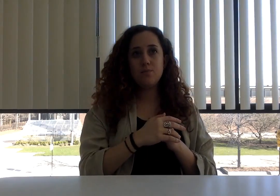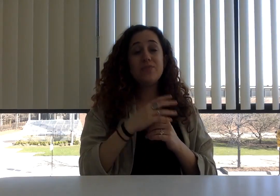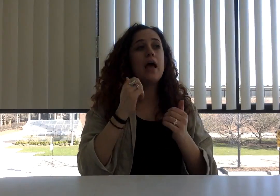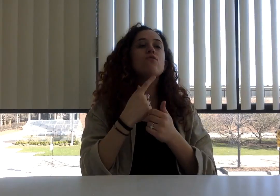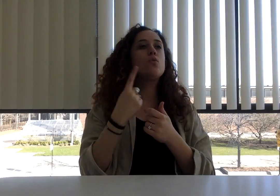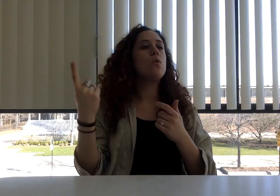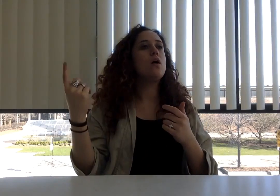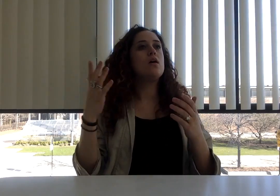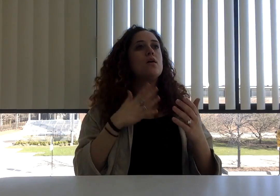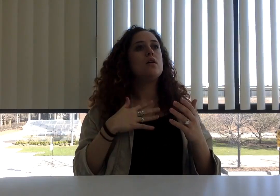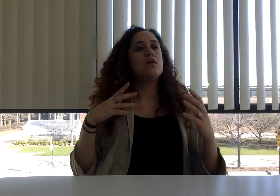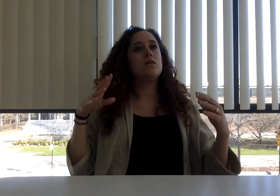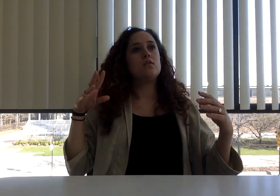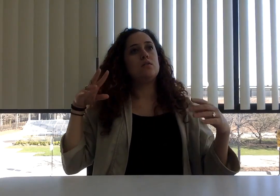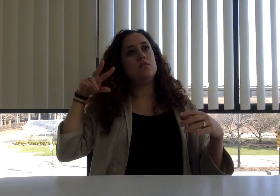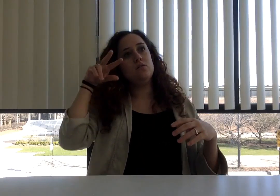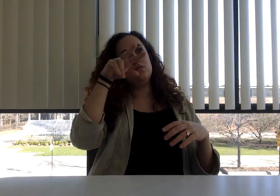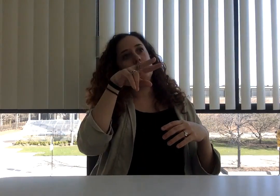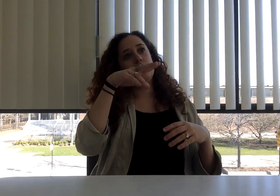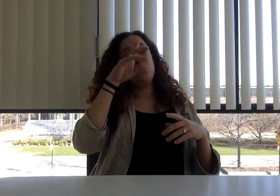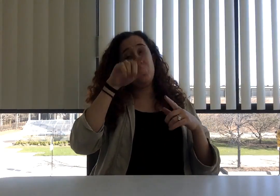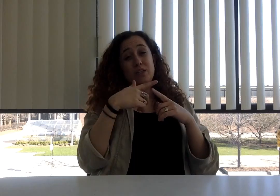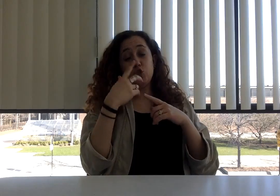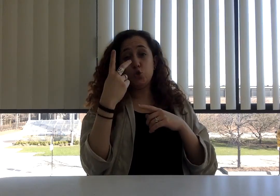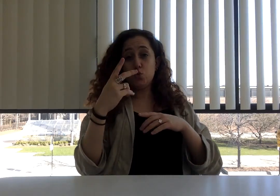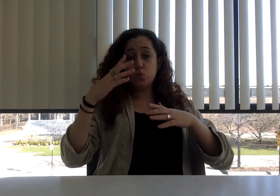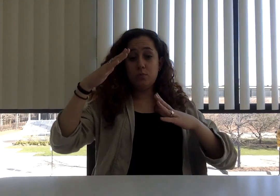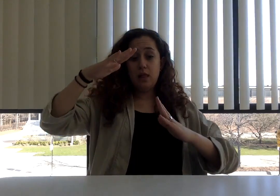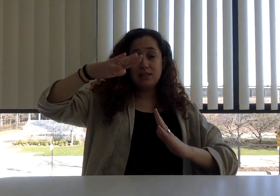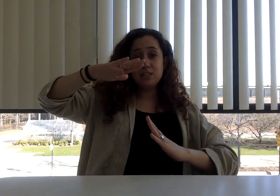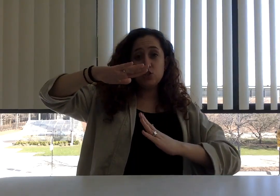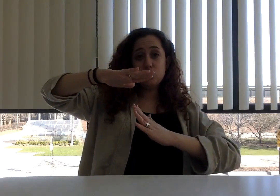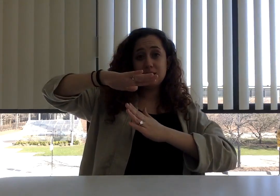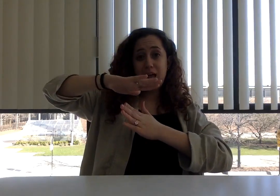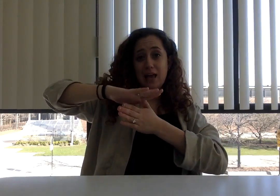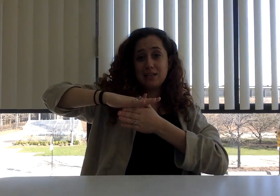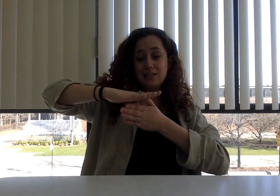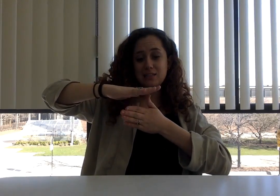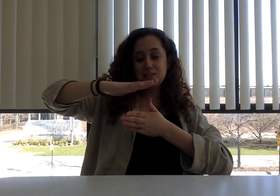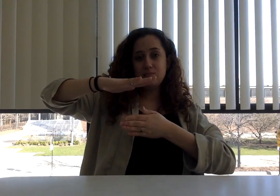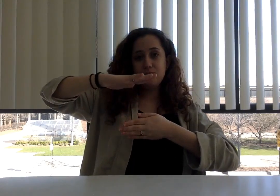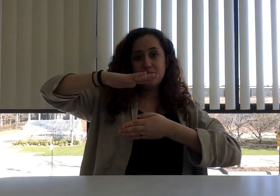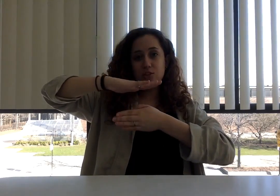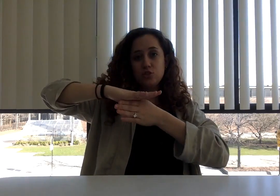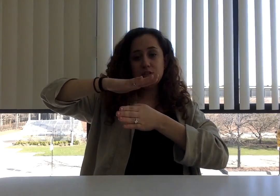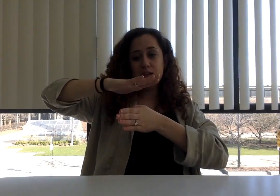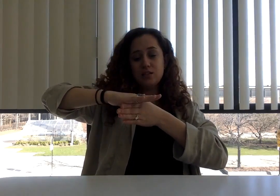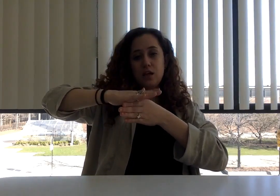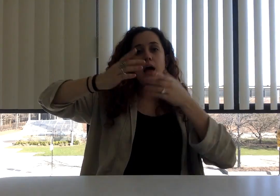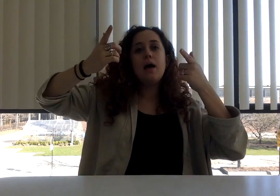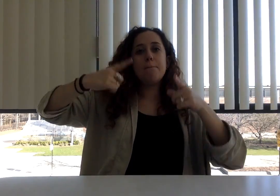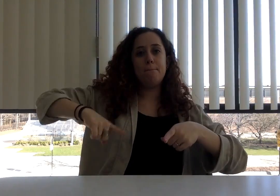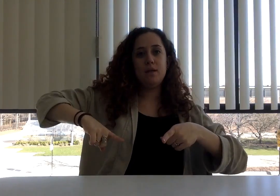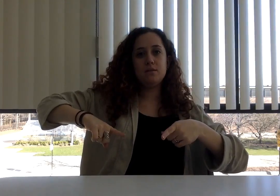planes intersect, what's the result when two planes intersect? A line. When a third plane